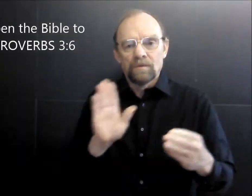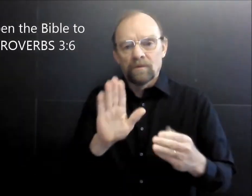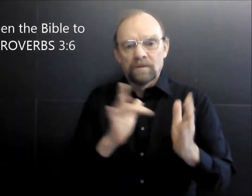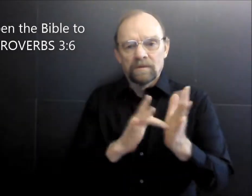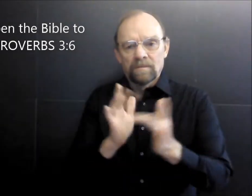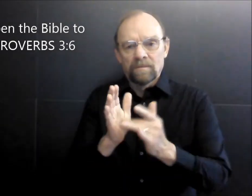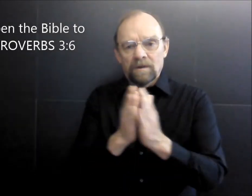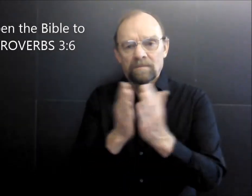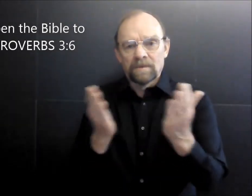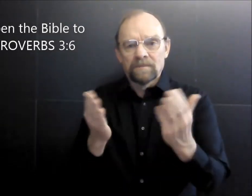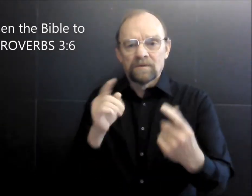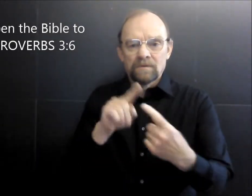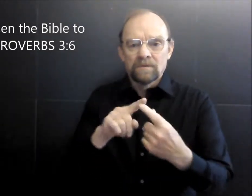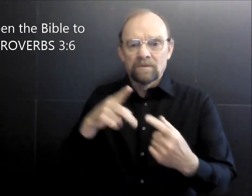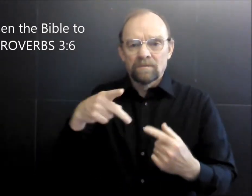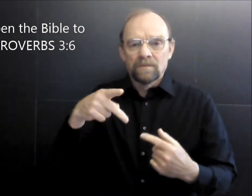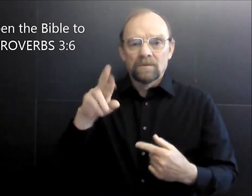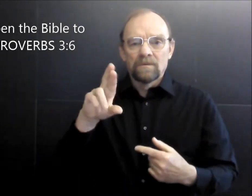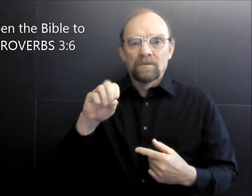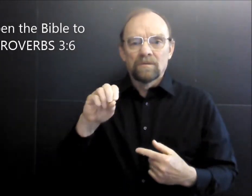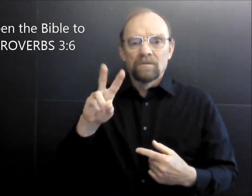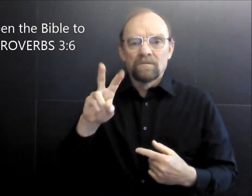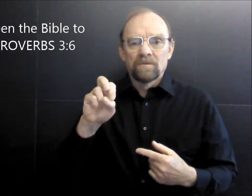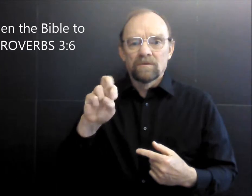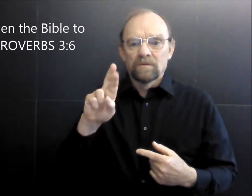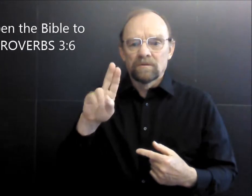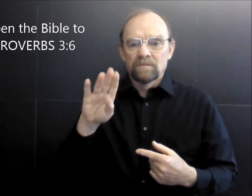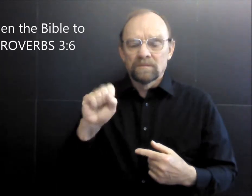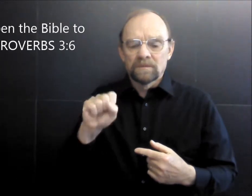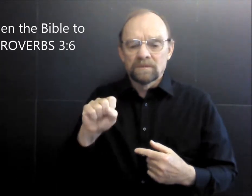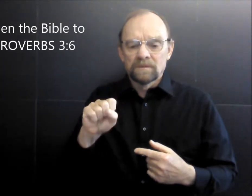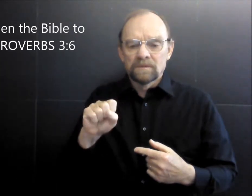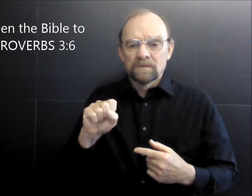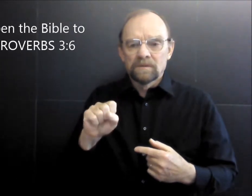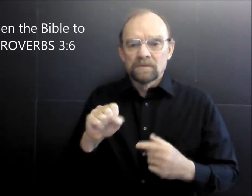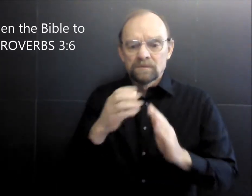Open the Bible to Proverbs 3 verse 6